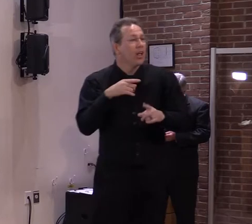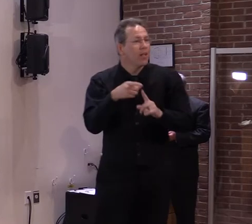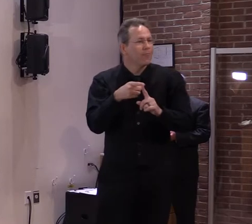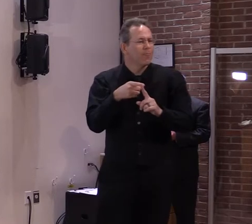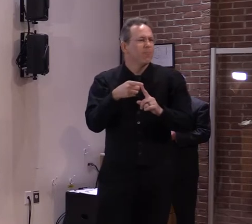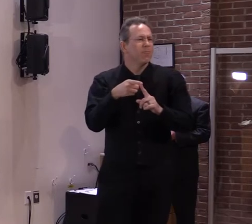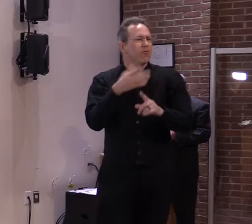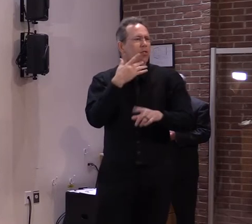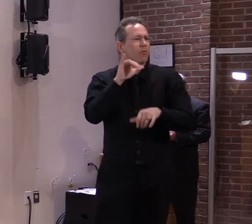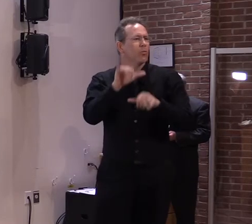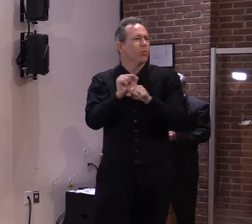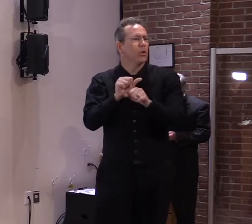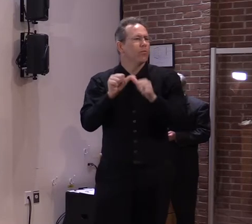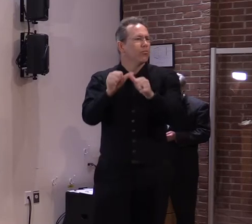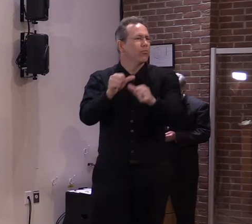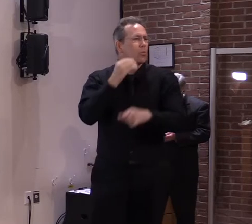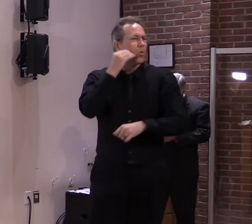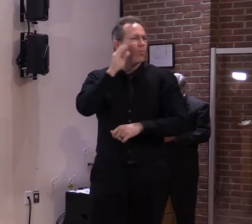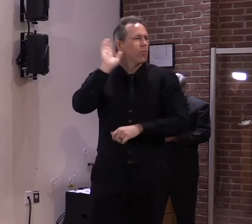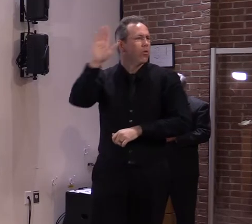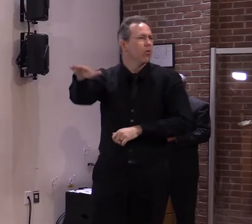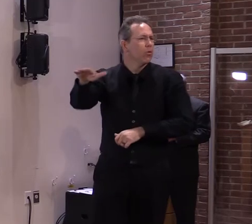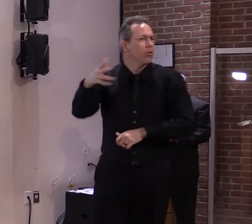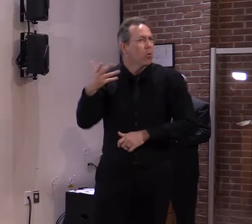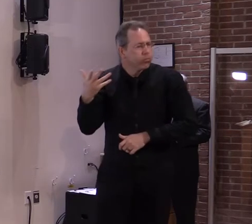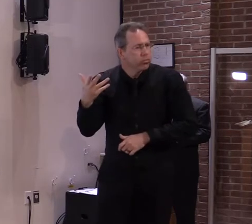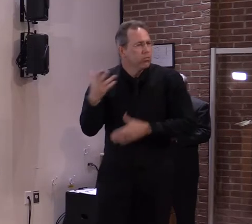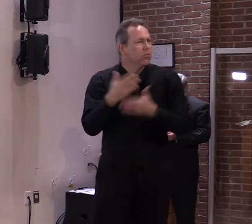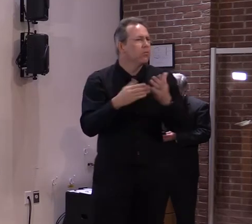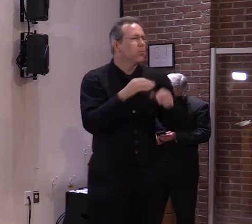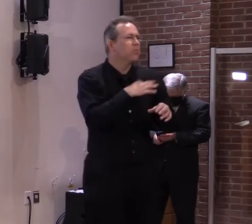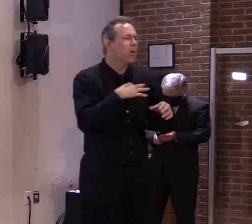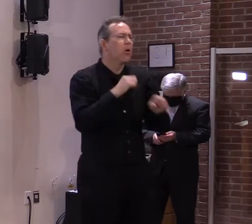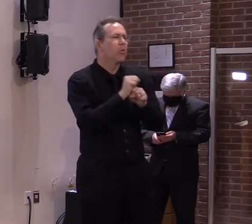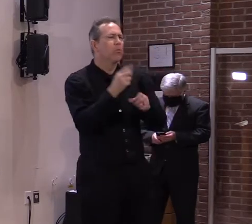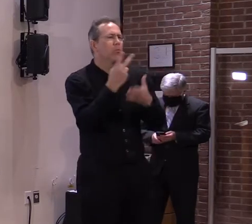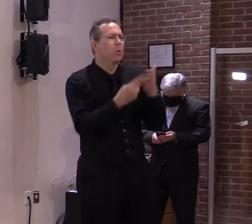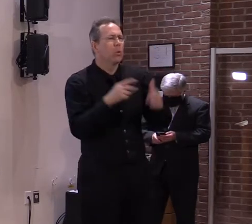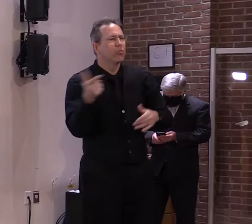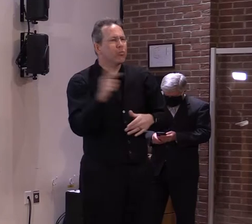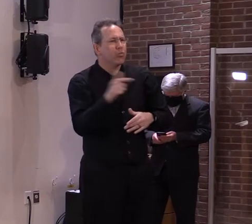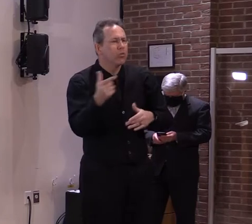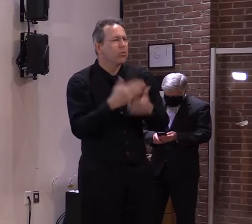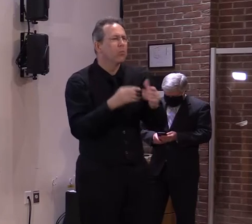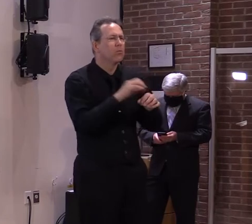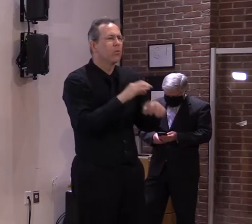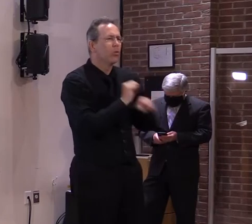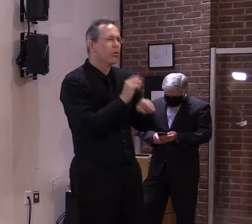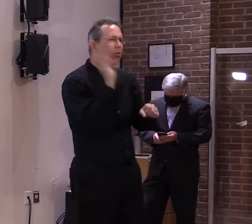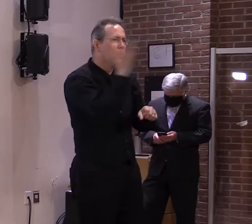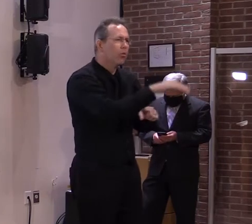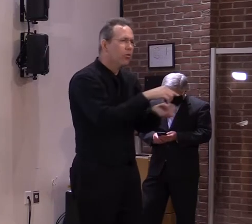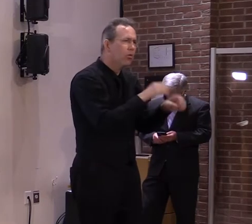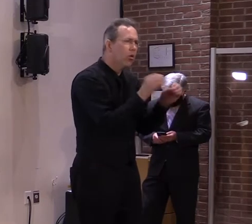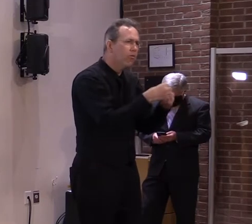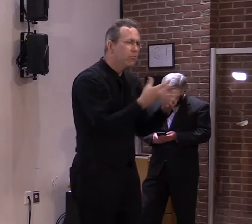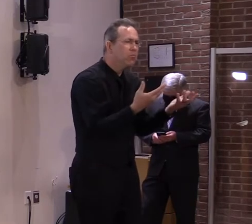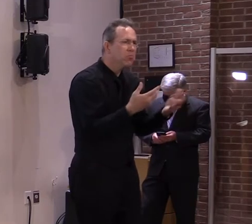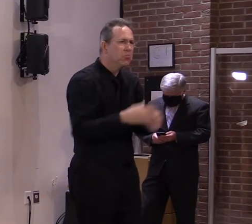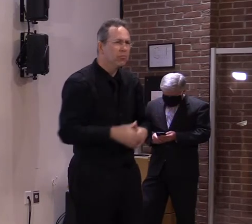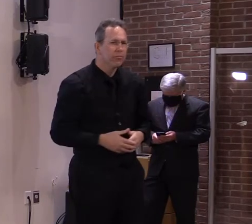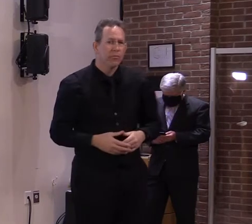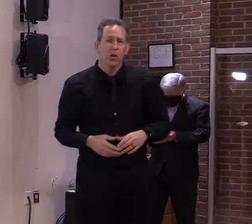hybrid plan, with a hybrid plan. Thank you. Governor, Commissioner